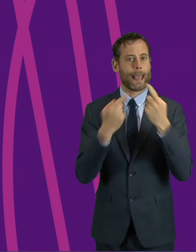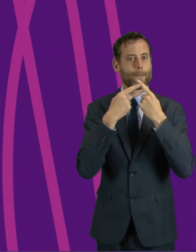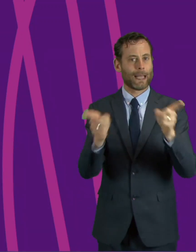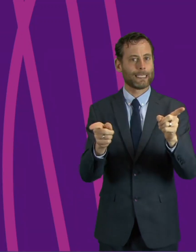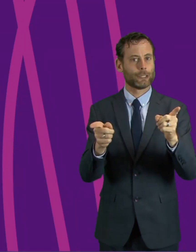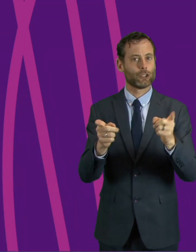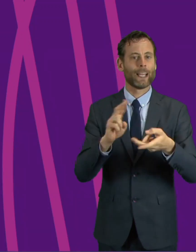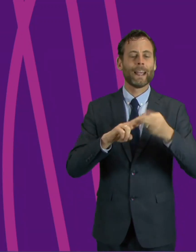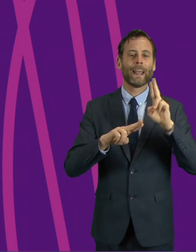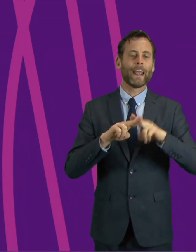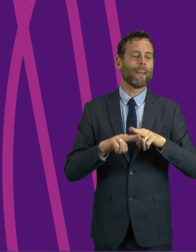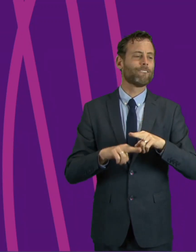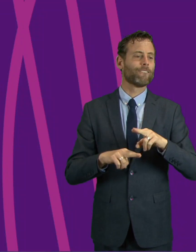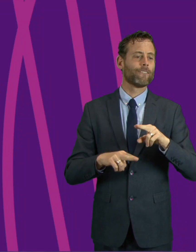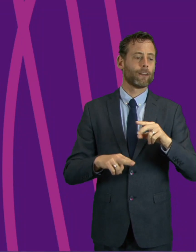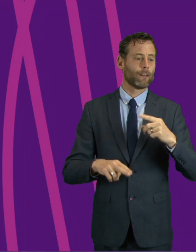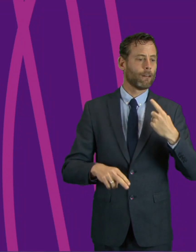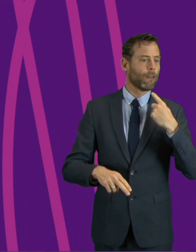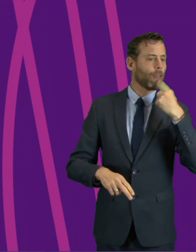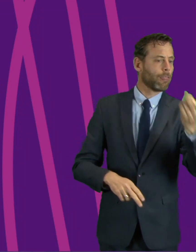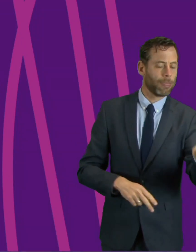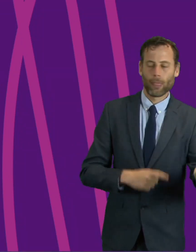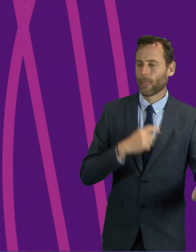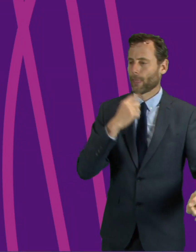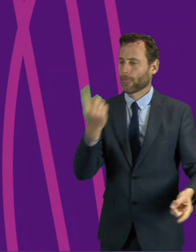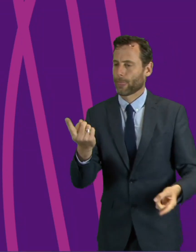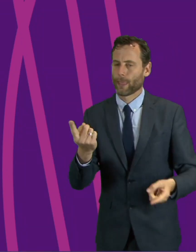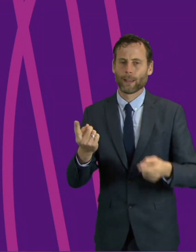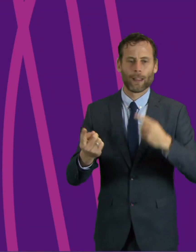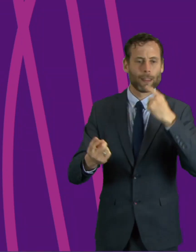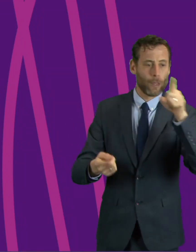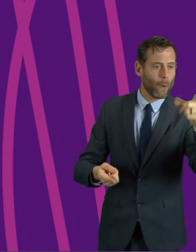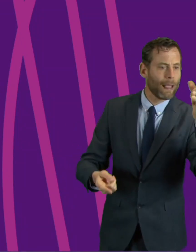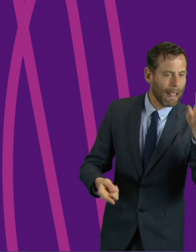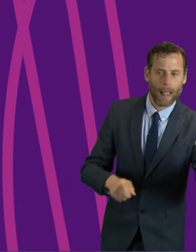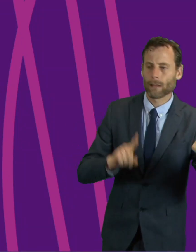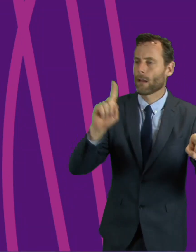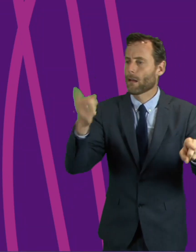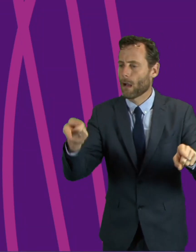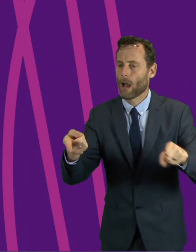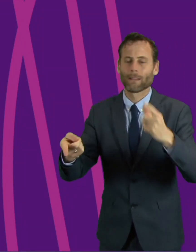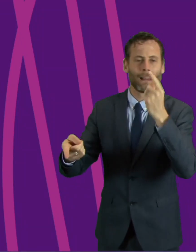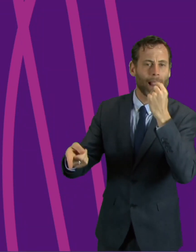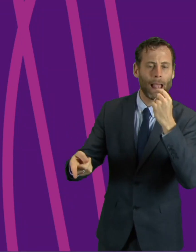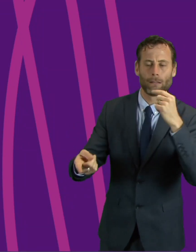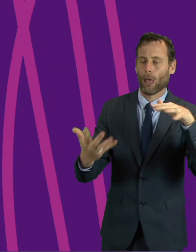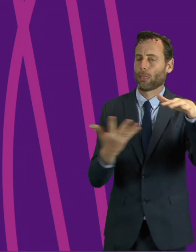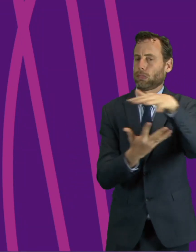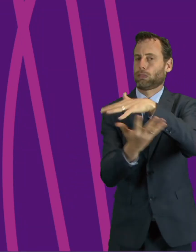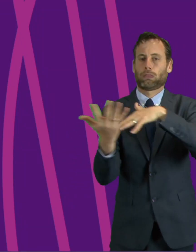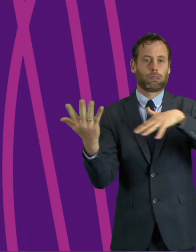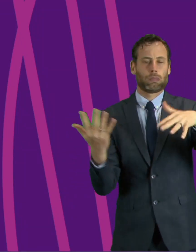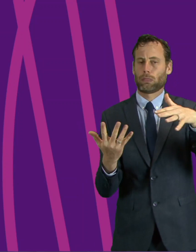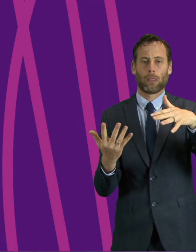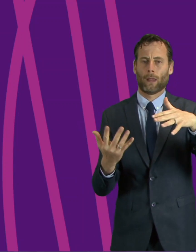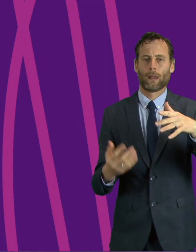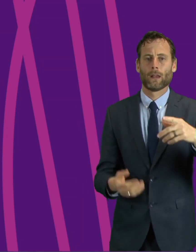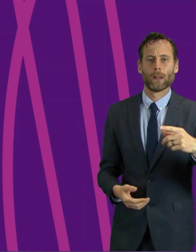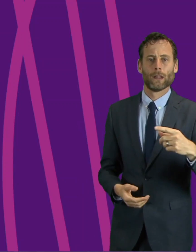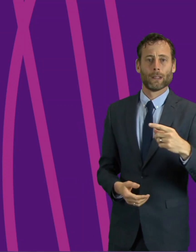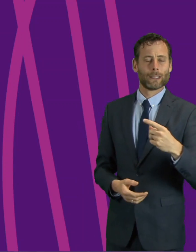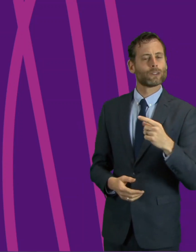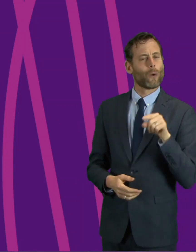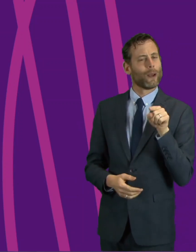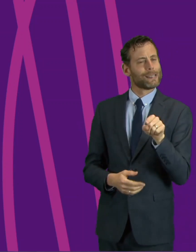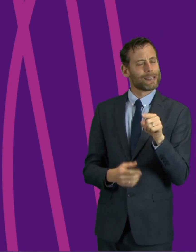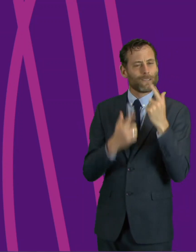will not help, and our priority here is in saving lives. And I think the First Minister might underestimate the potential for muddle